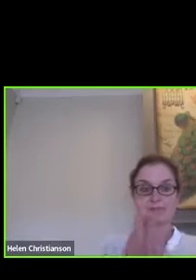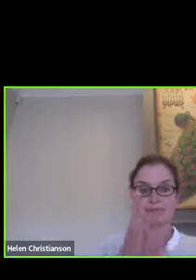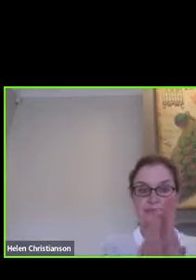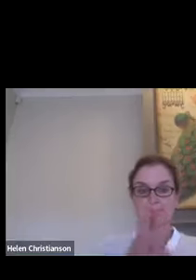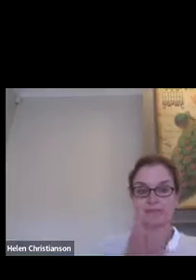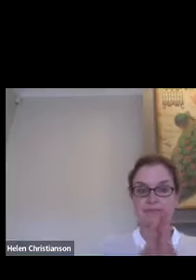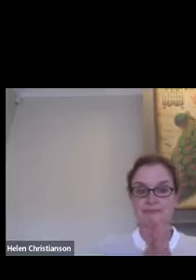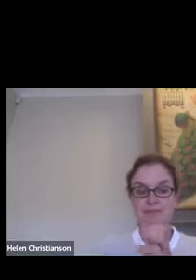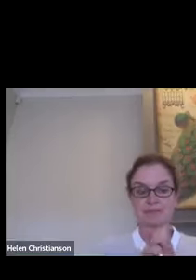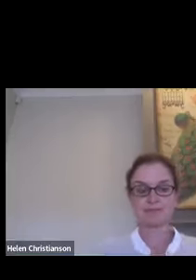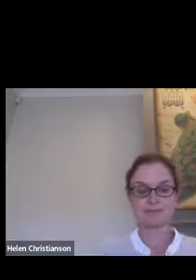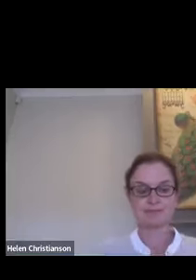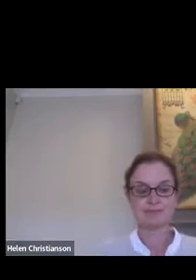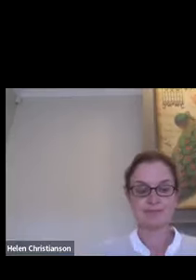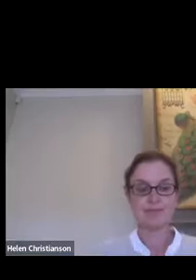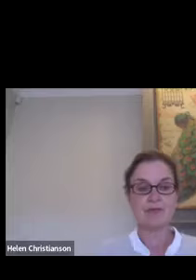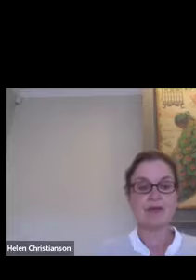This is my sign-in.